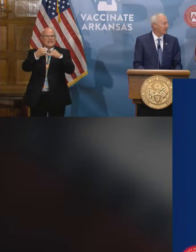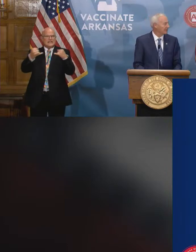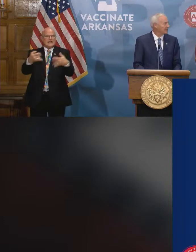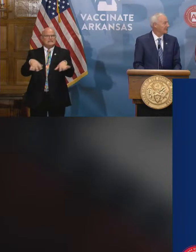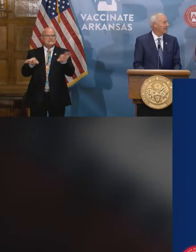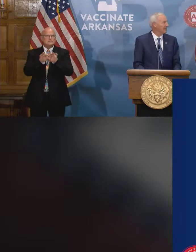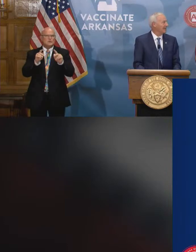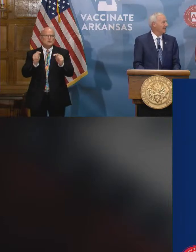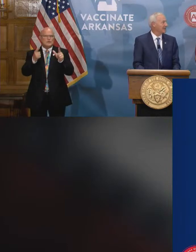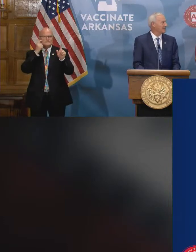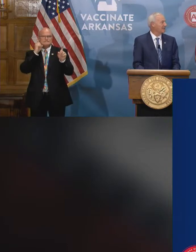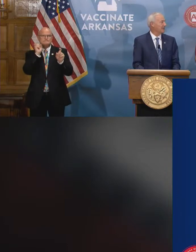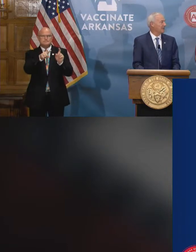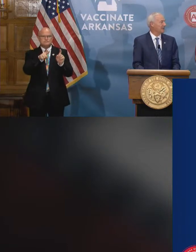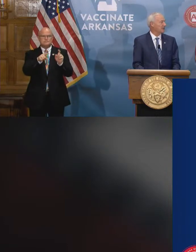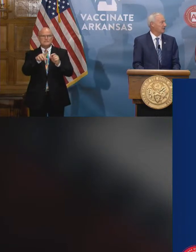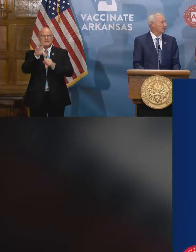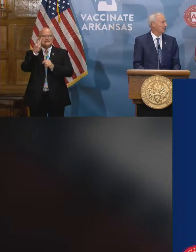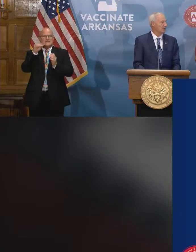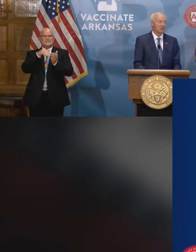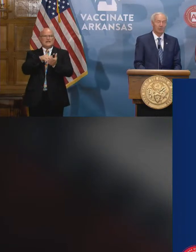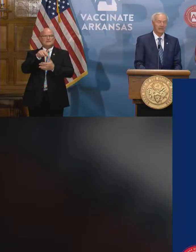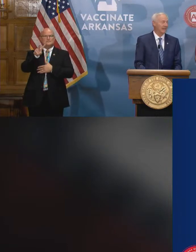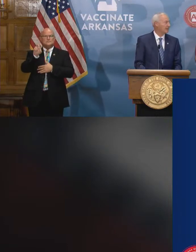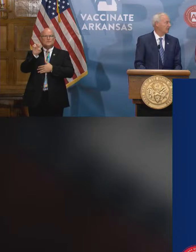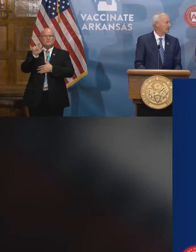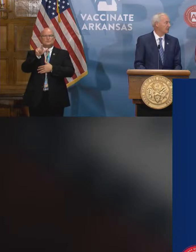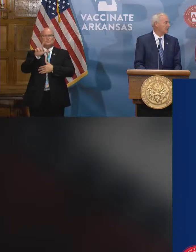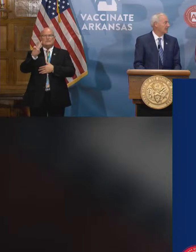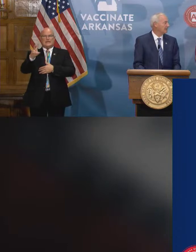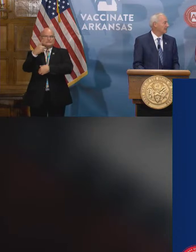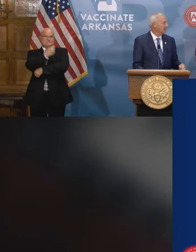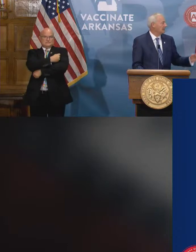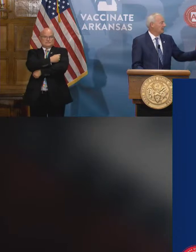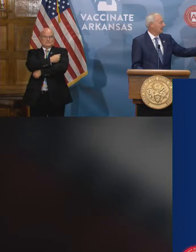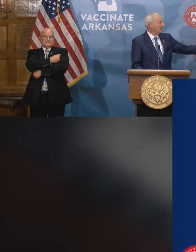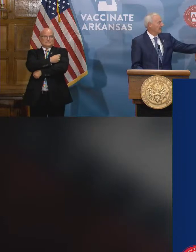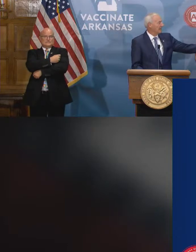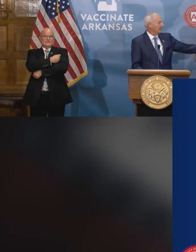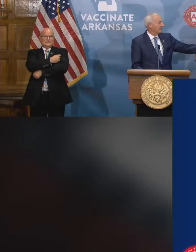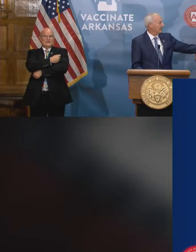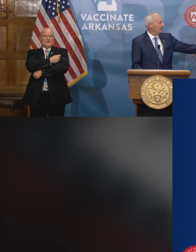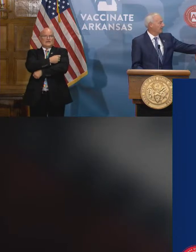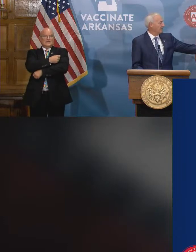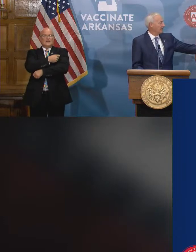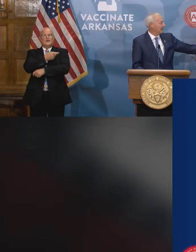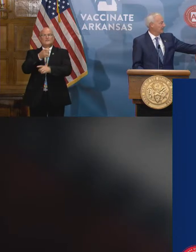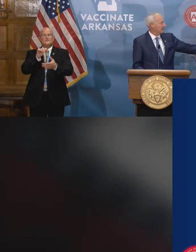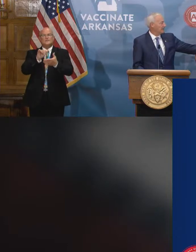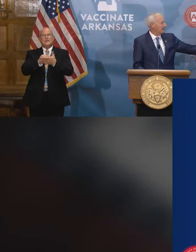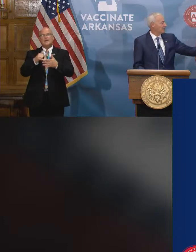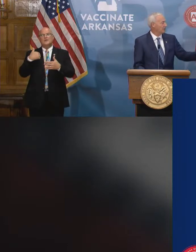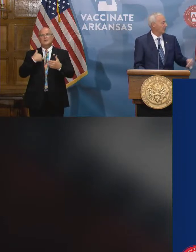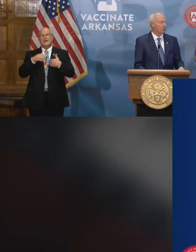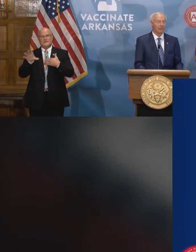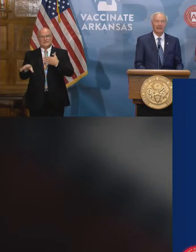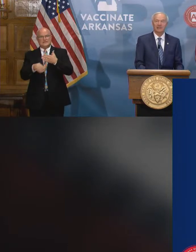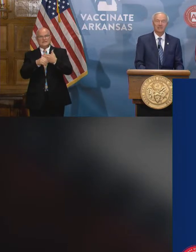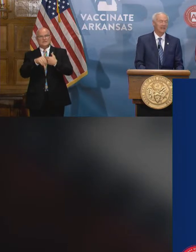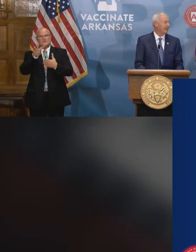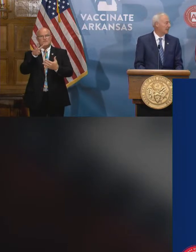to quickest, and that's 7,228 doses given. Of that, we've got an